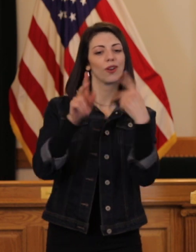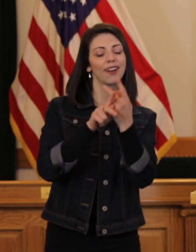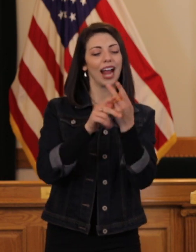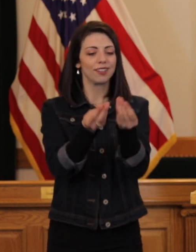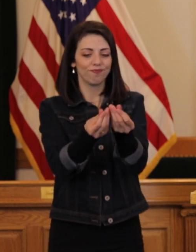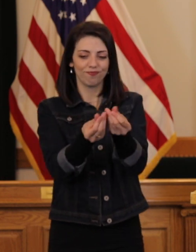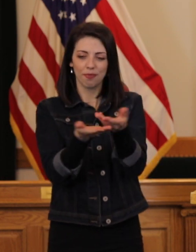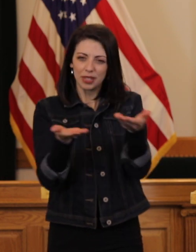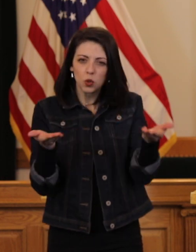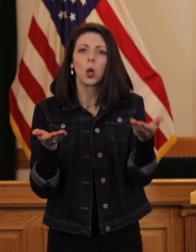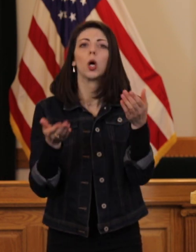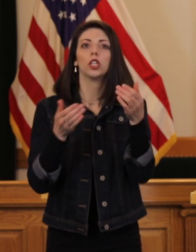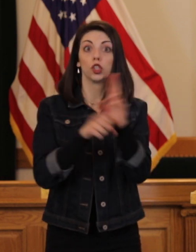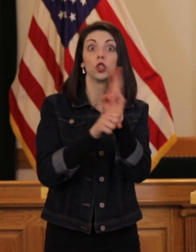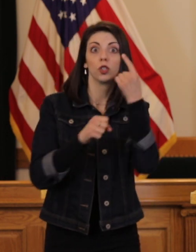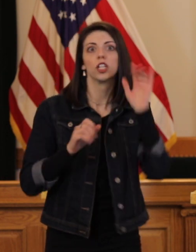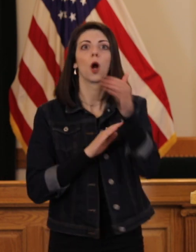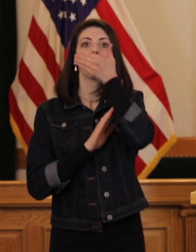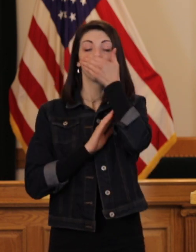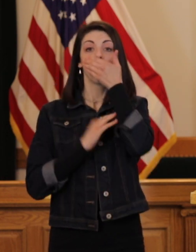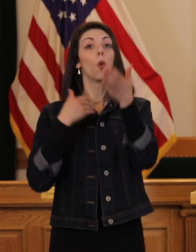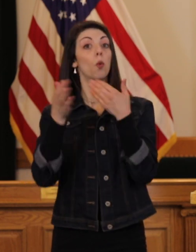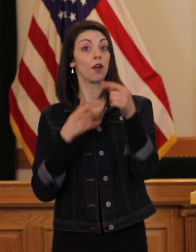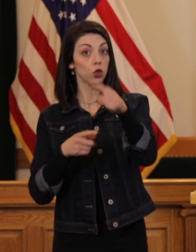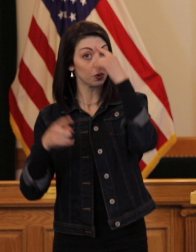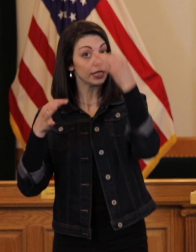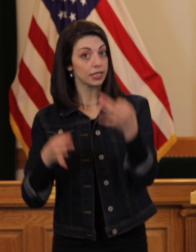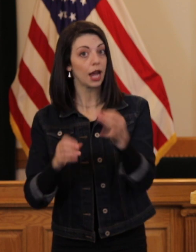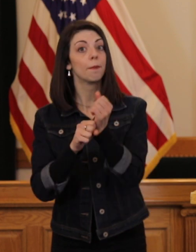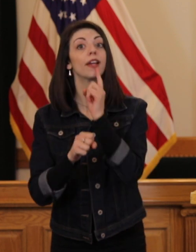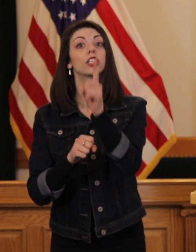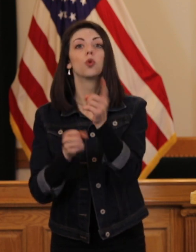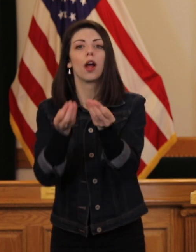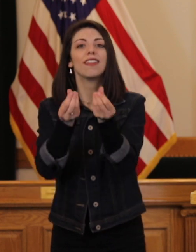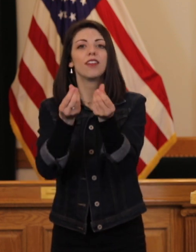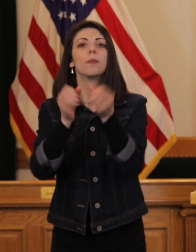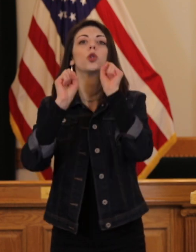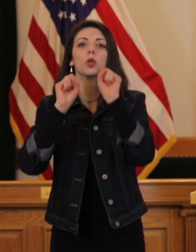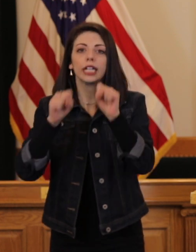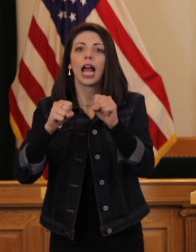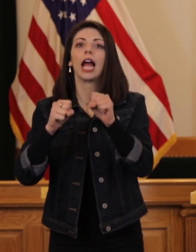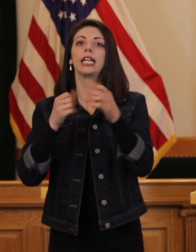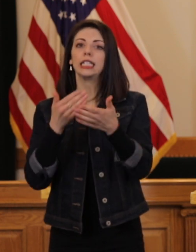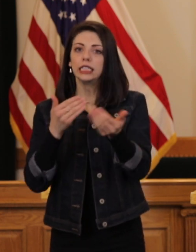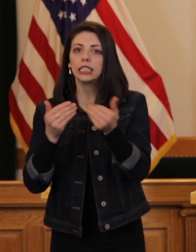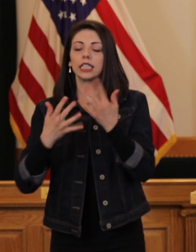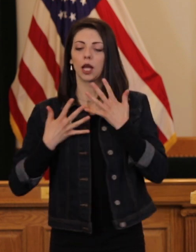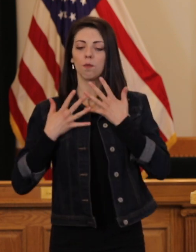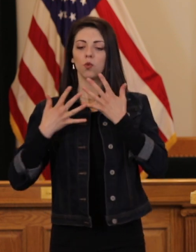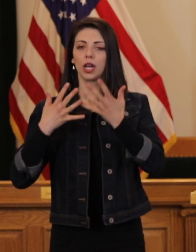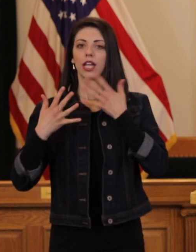that face covering. Whichever fabric you choose, make sure the fabric is breathable enough that you can easily